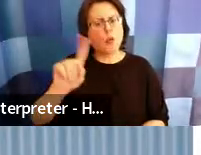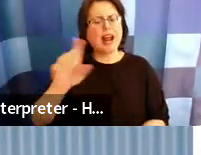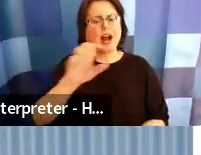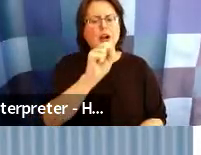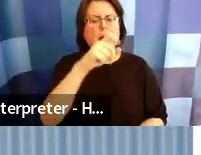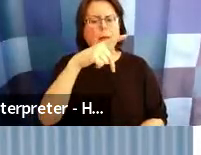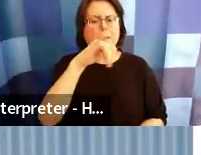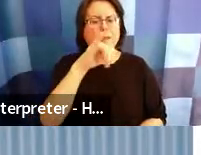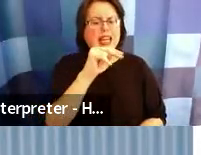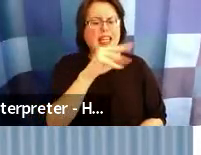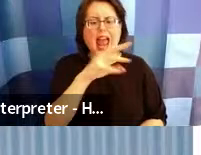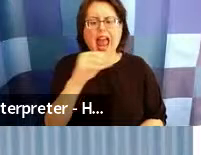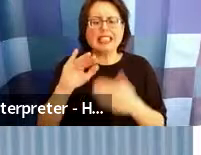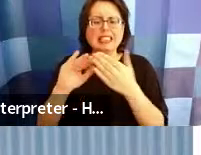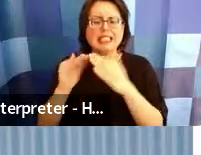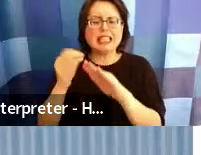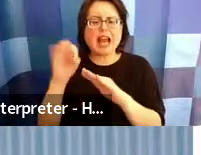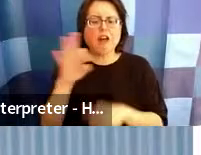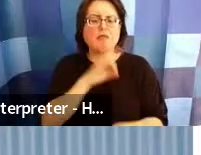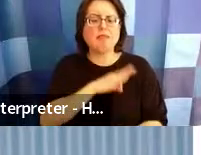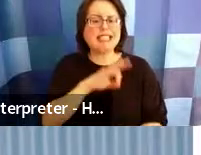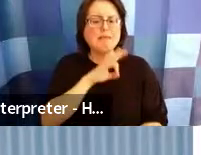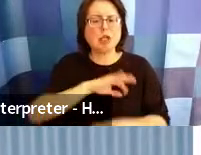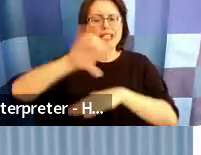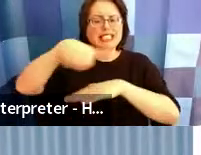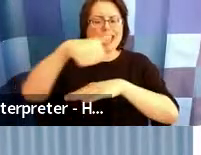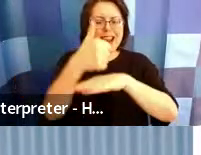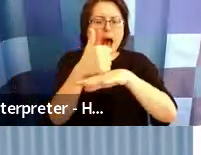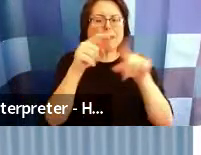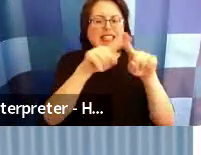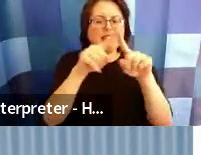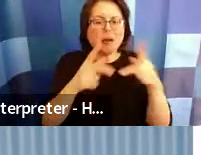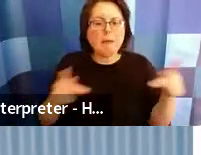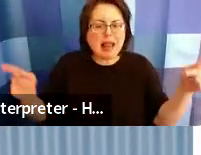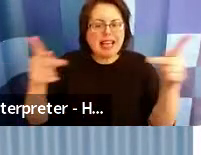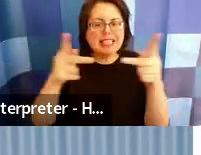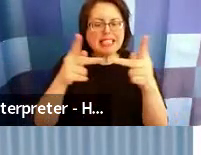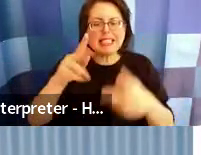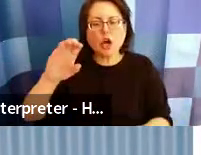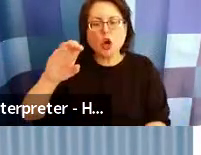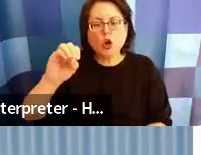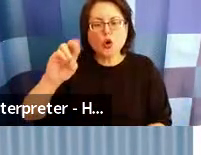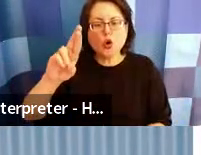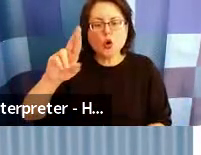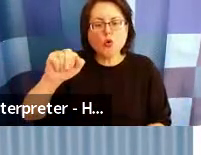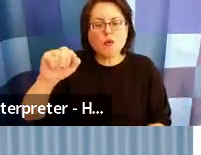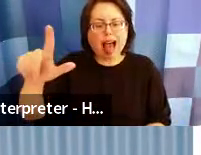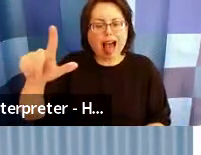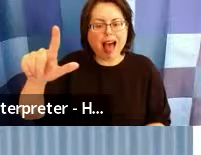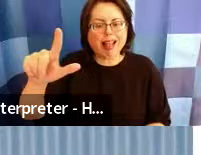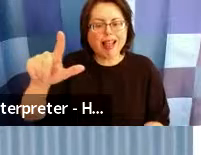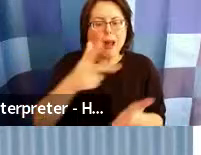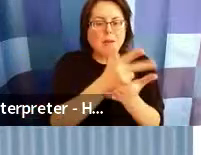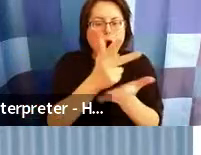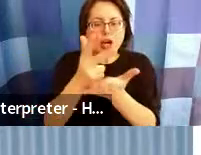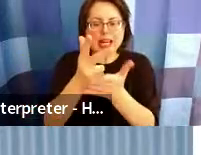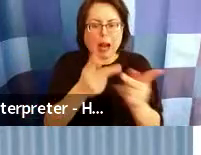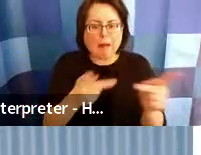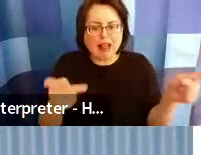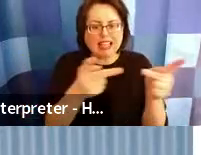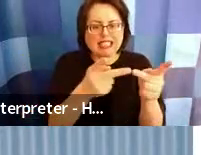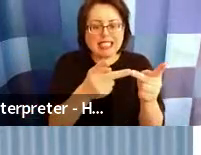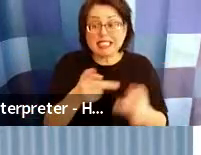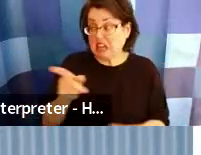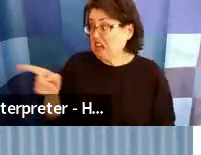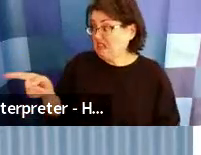Pittsburgh have laid out for this pilot project, the corrals and SPIN hubs where the scooters are parked. And so these would be just like